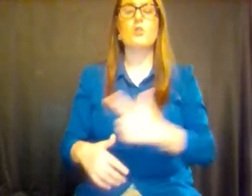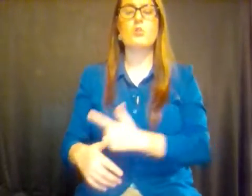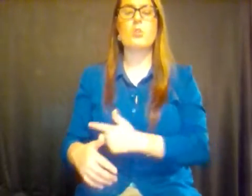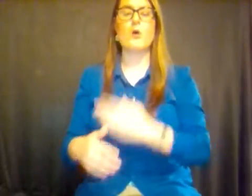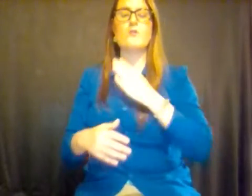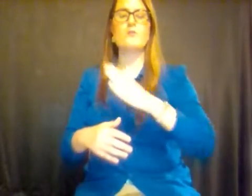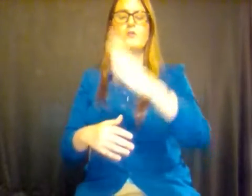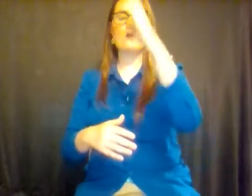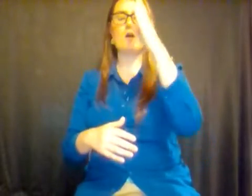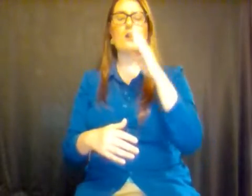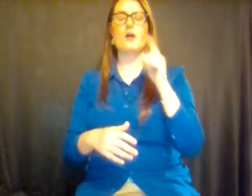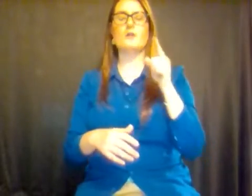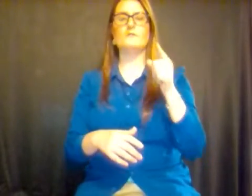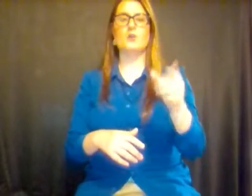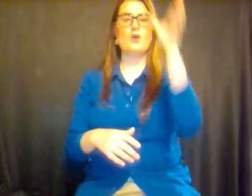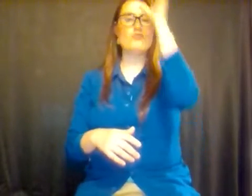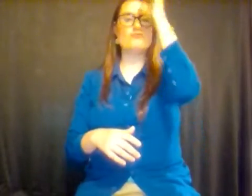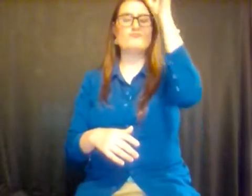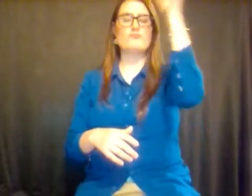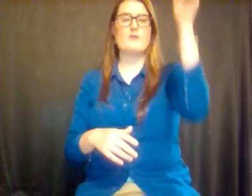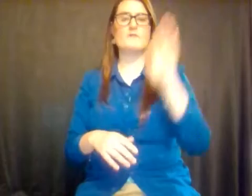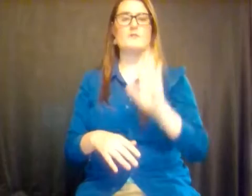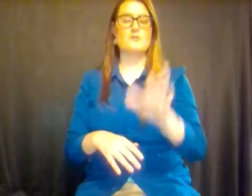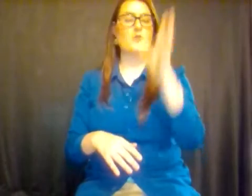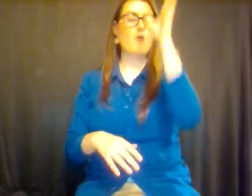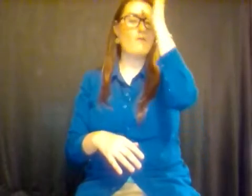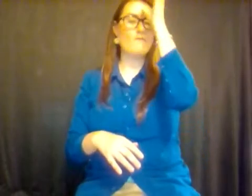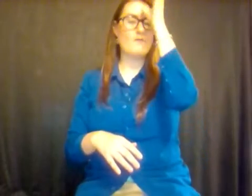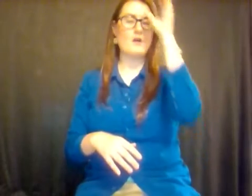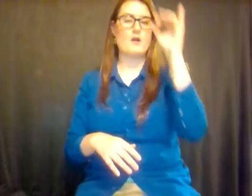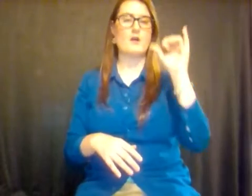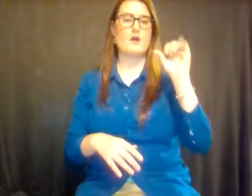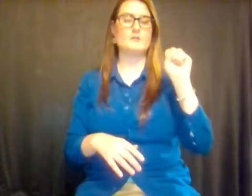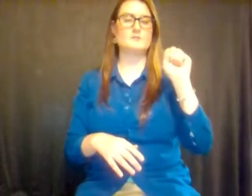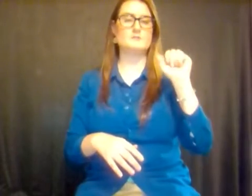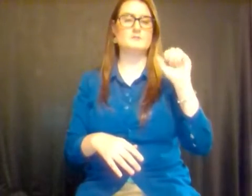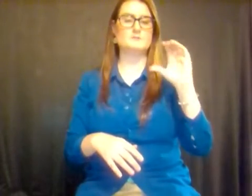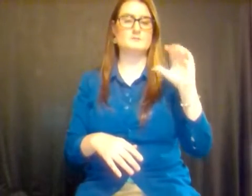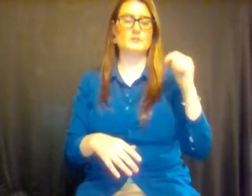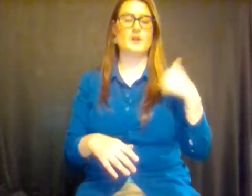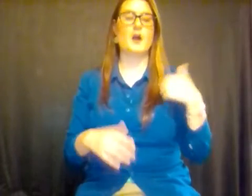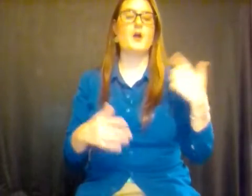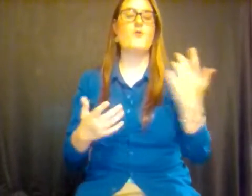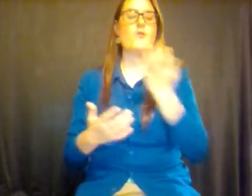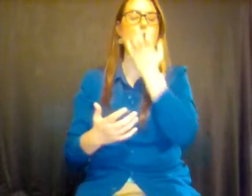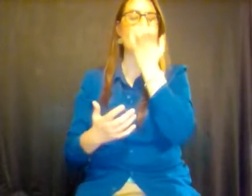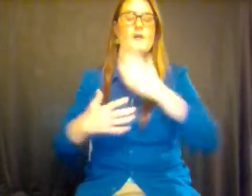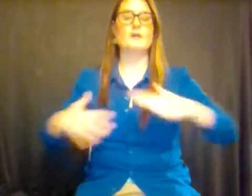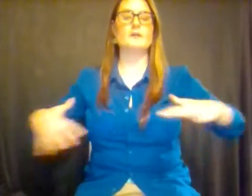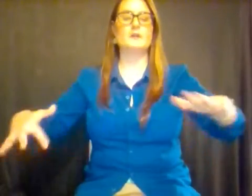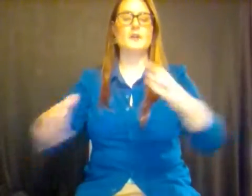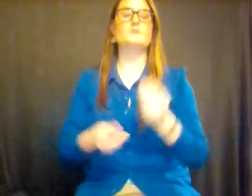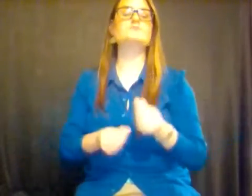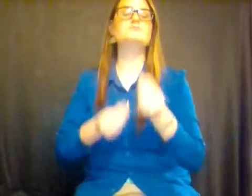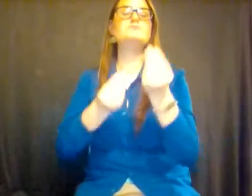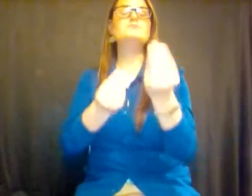your grandfather Abraham and your father Isaac. I will give you this land where you are lying now, and a family that spreads across it, to